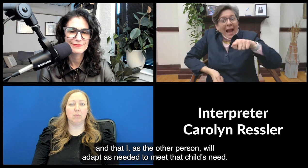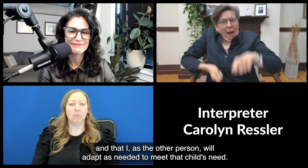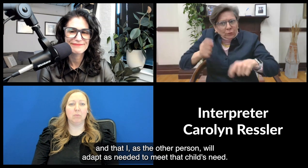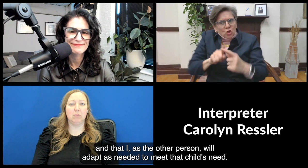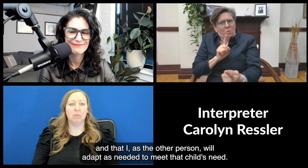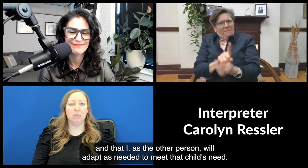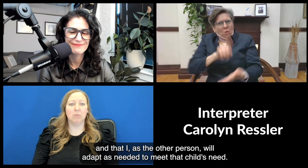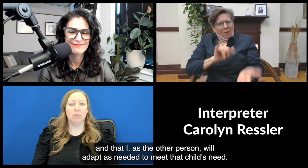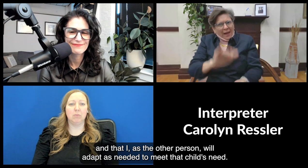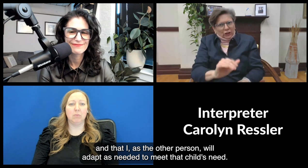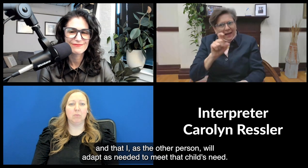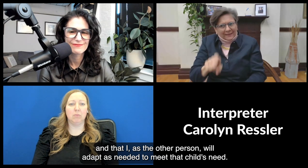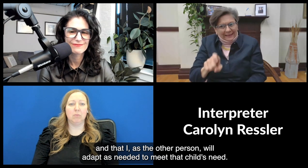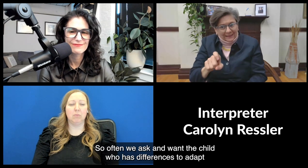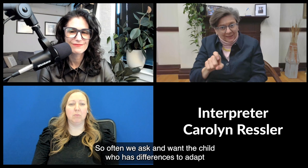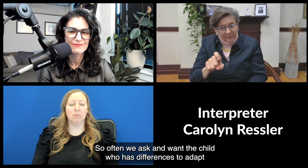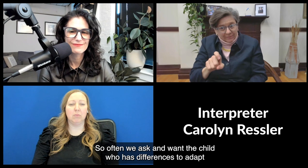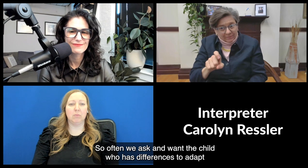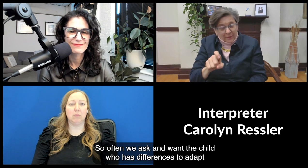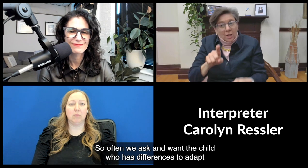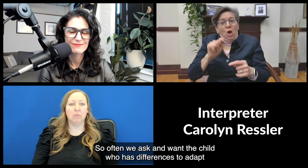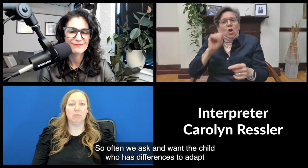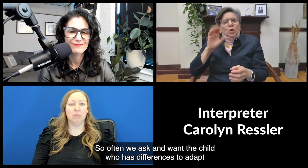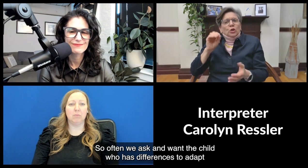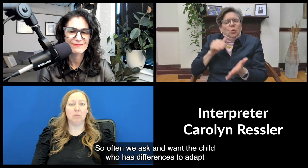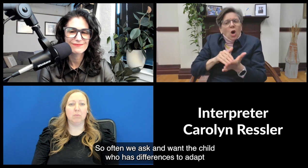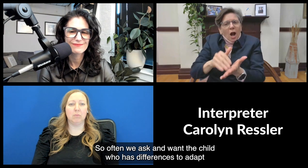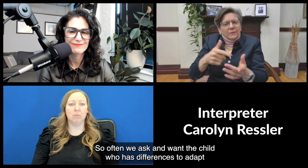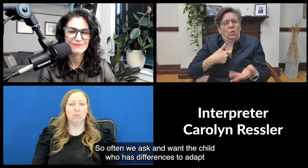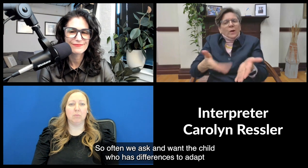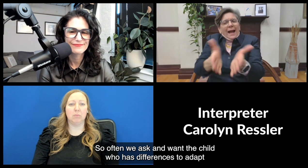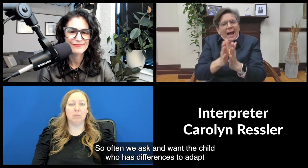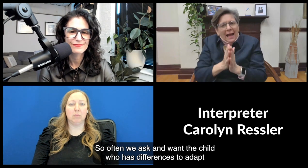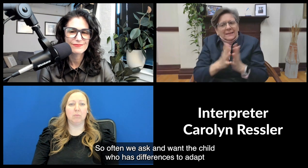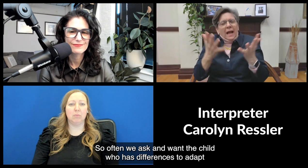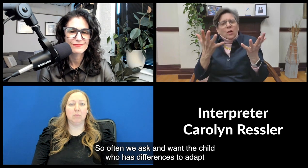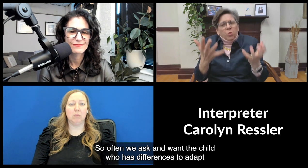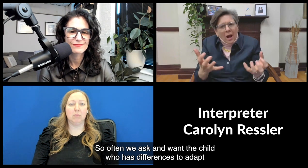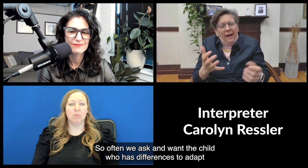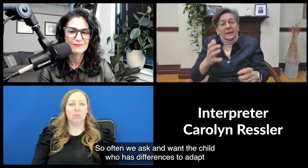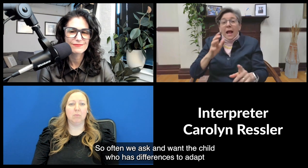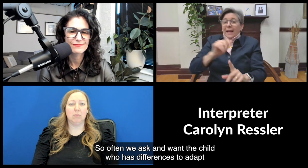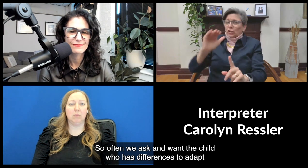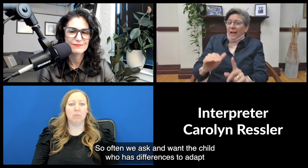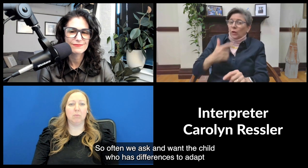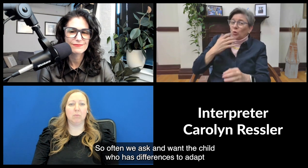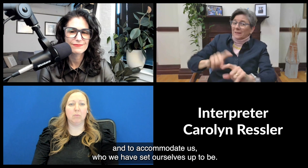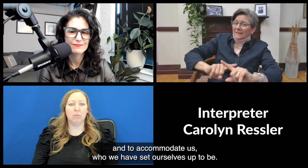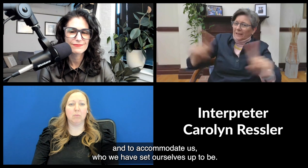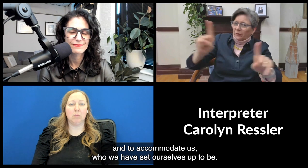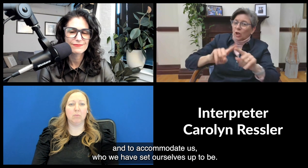and that I, as the other person, will adapt as needed to meet that child's need. So often we